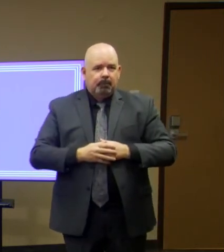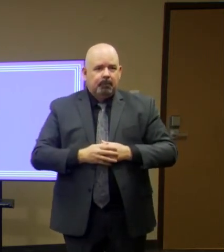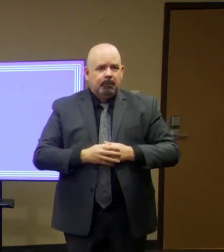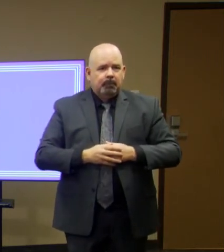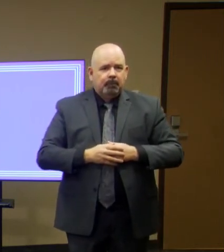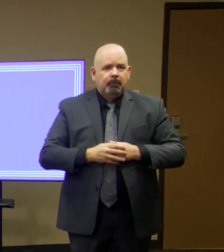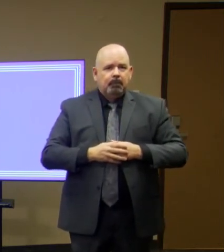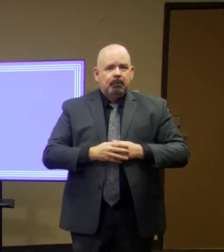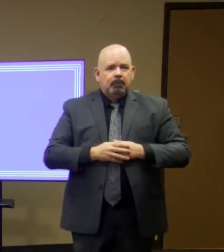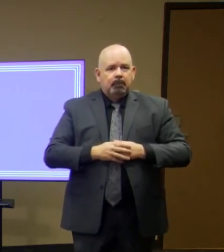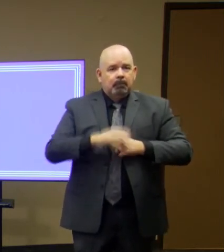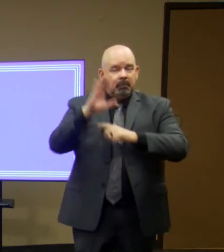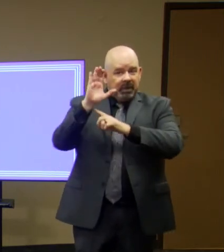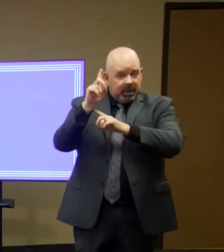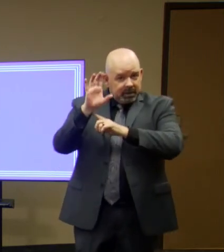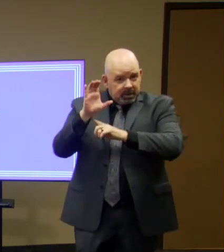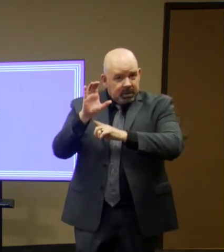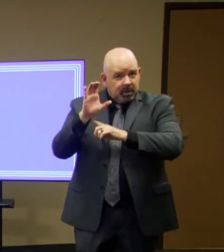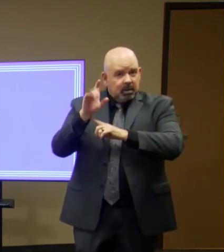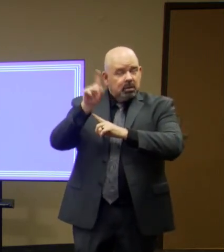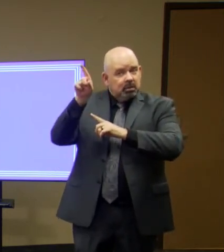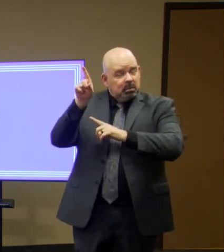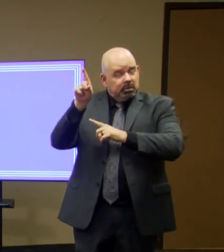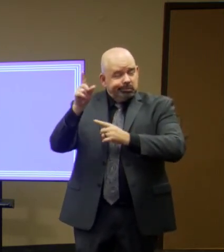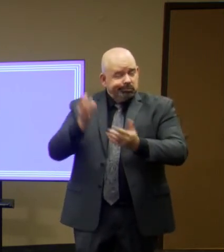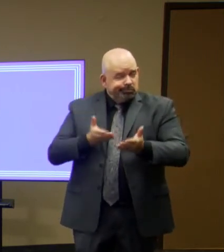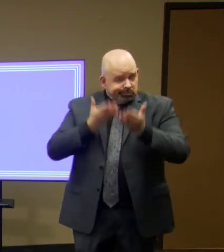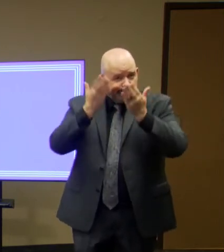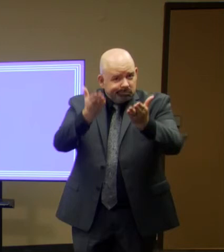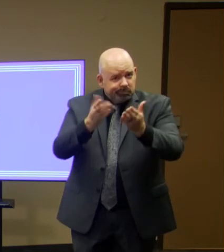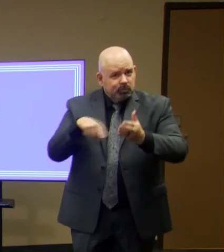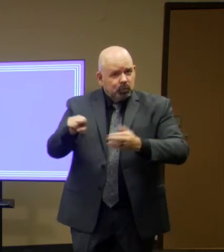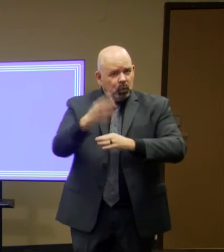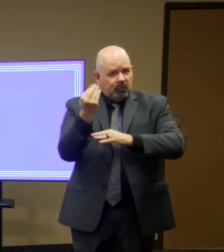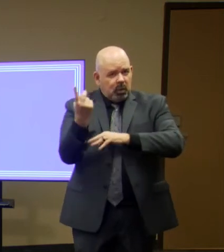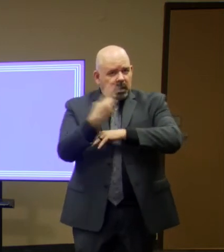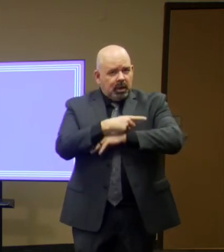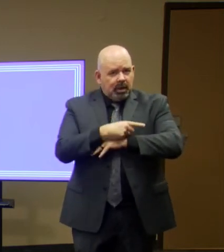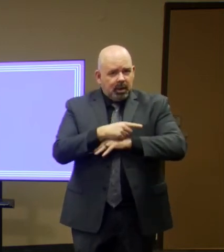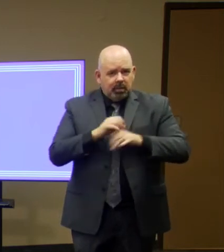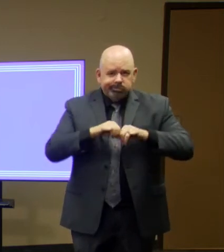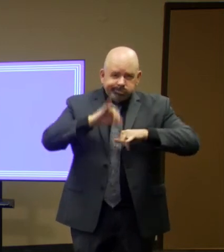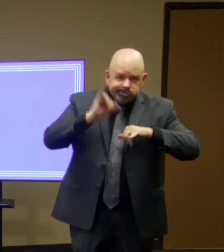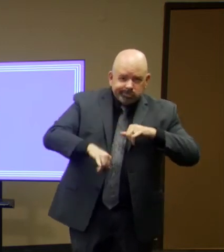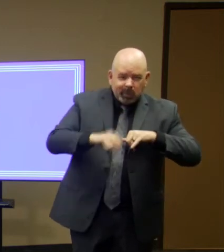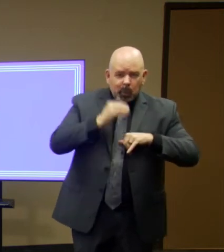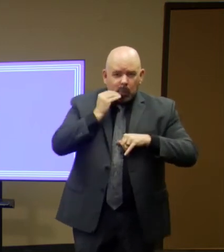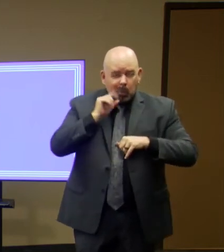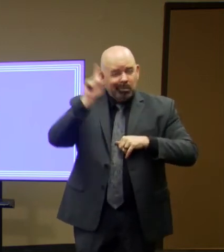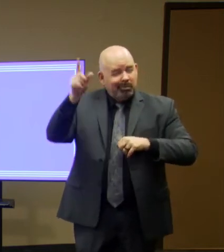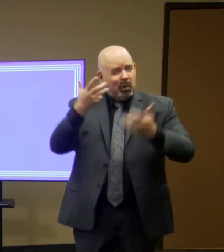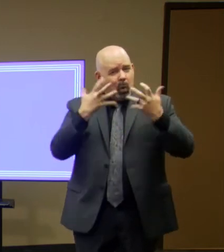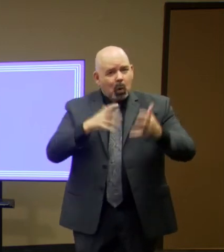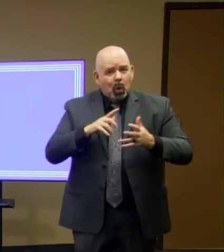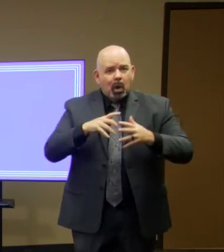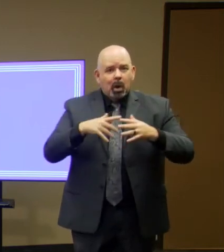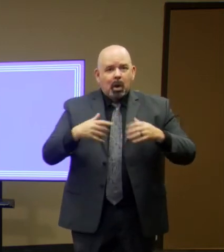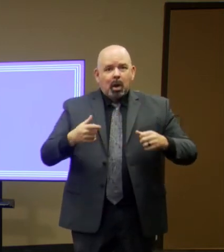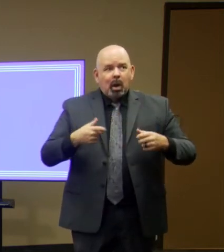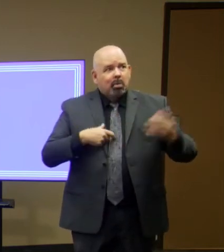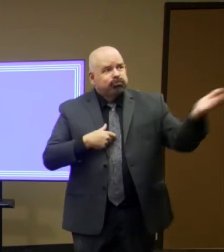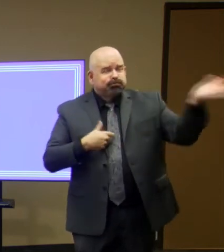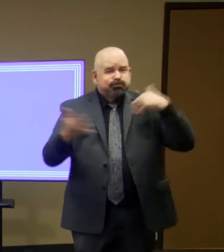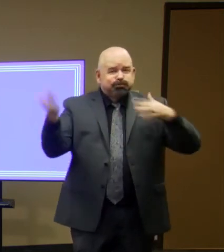CDC, Dr. Birx, Dr. Fauci, that we do not celebrate Thanksgiving in the way that we normally have,